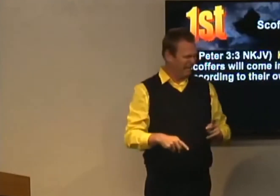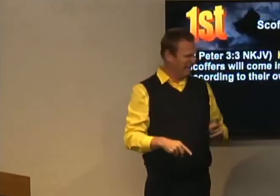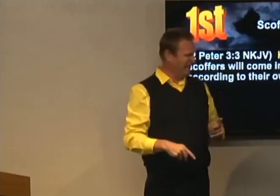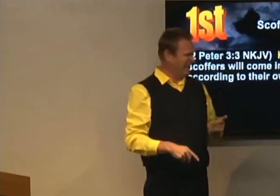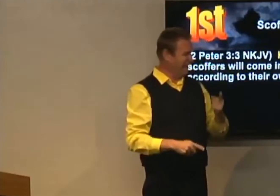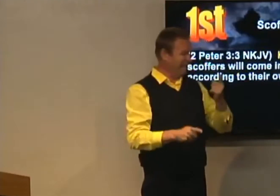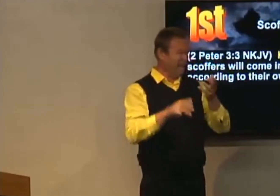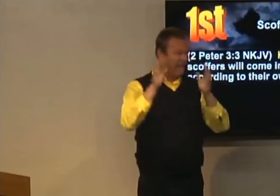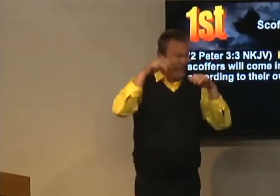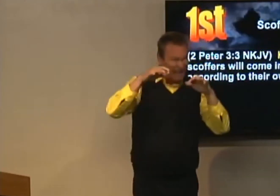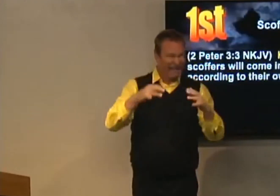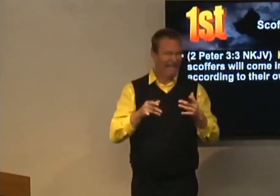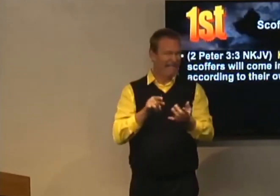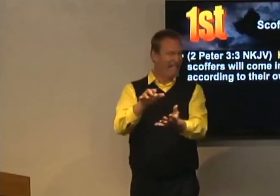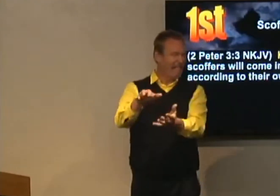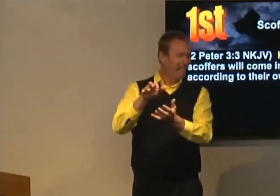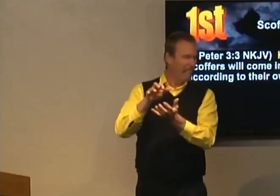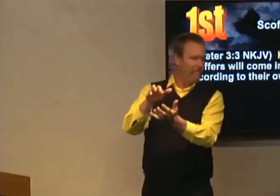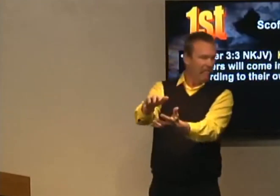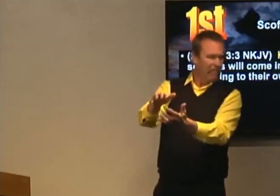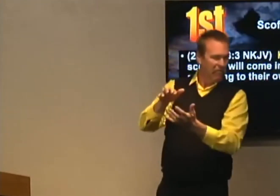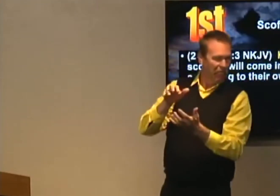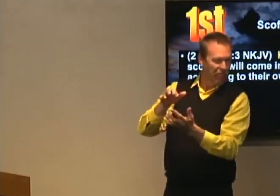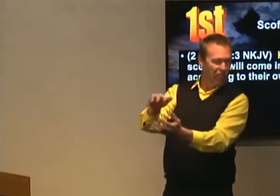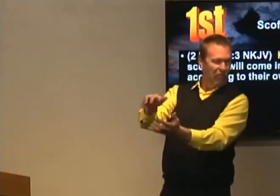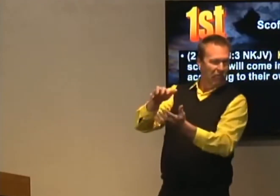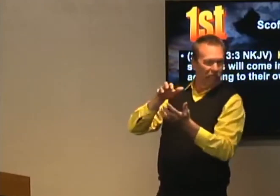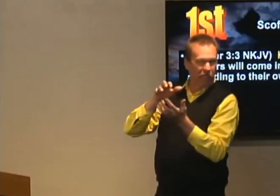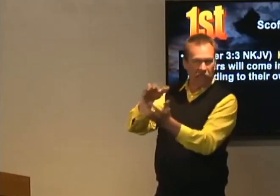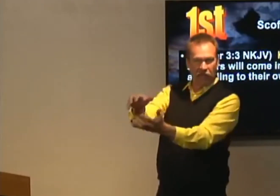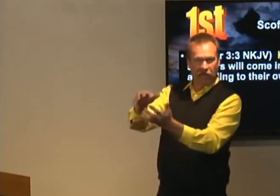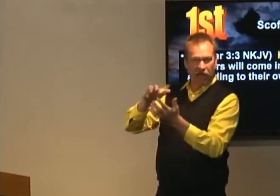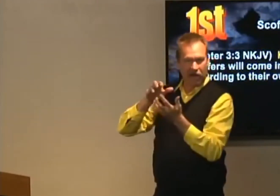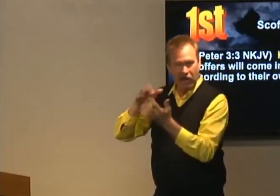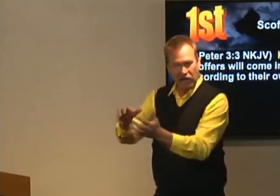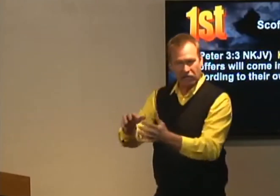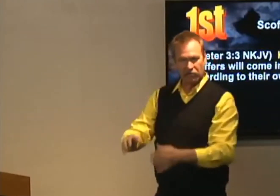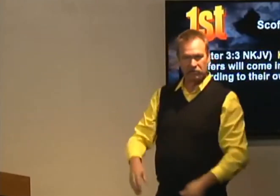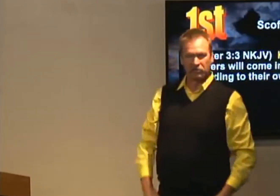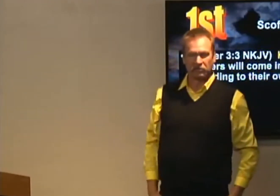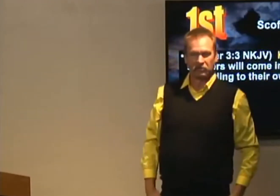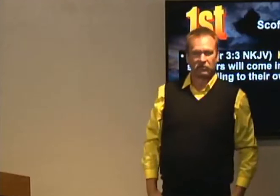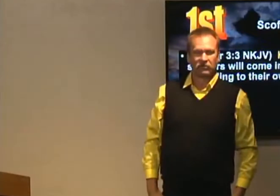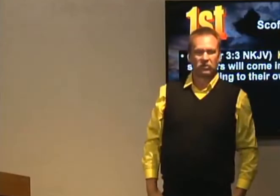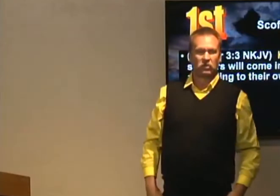and after the flood, then it started to rain. And so people mocked it because they said, we've never seen that. That's not going to happen.